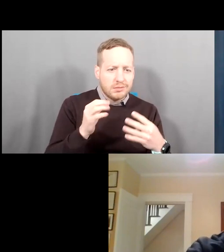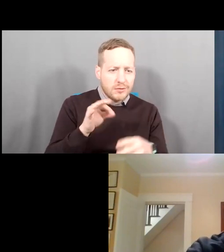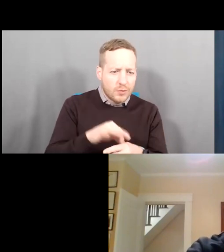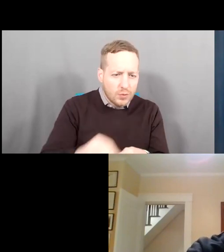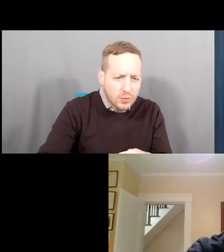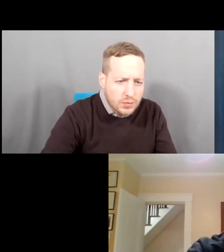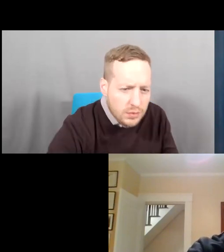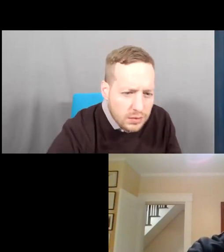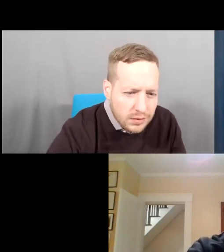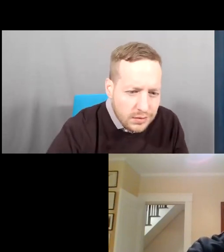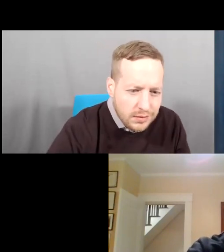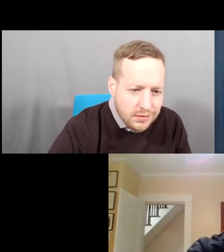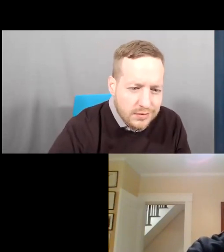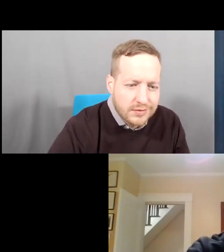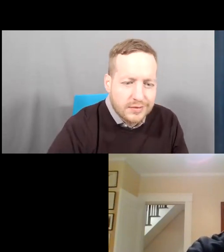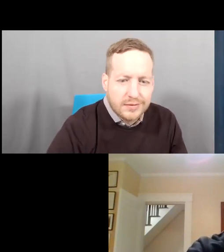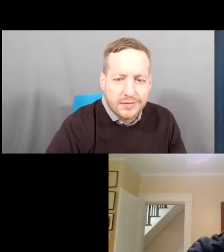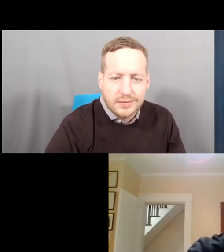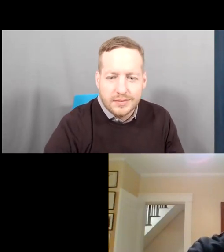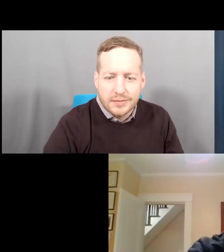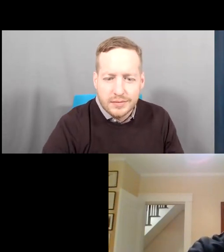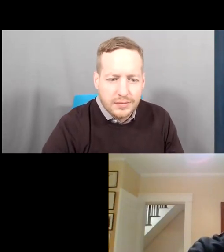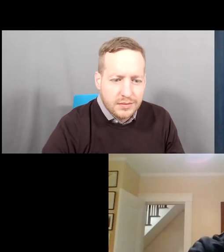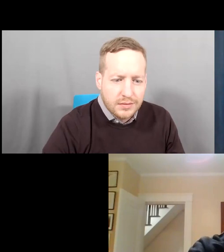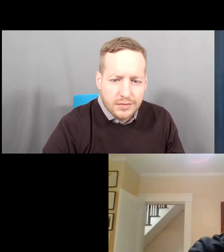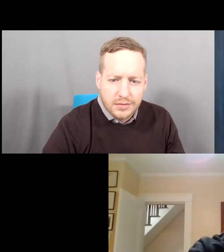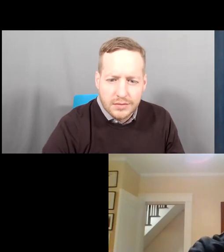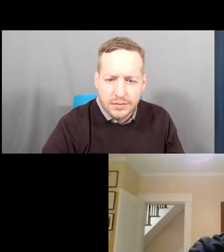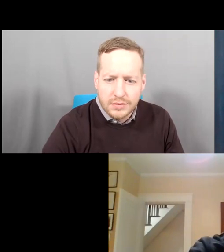Who else has voted?